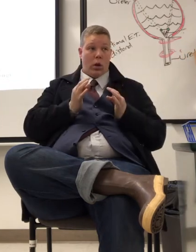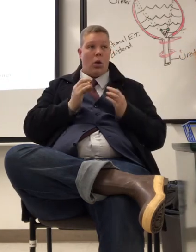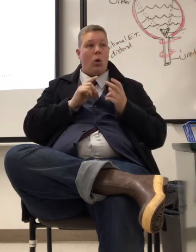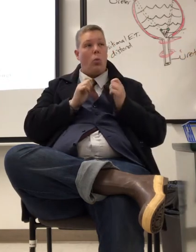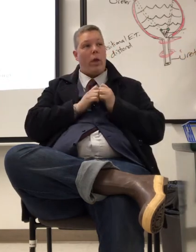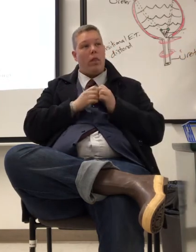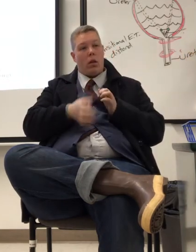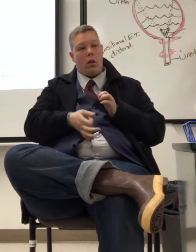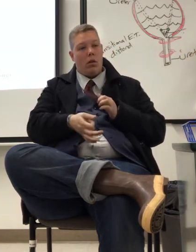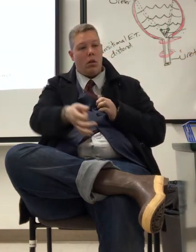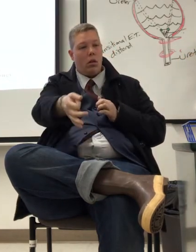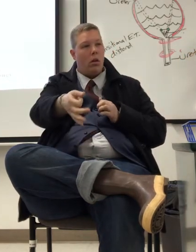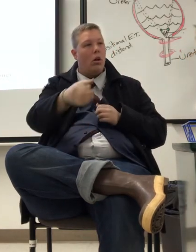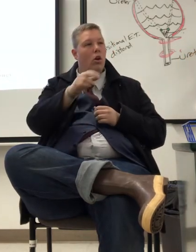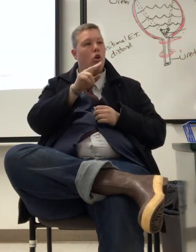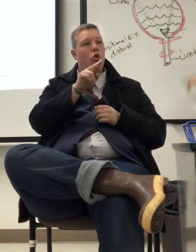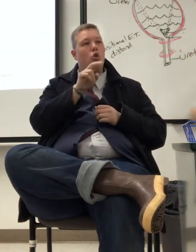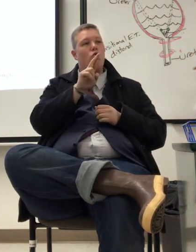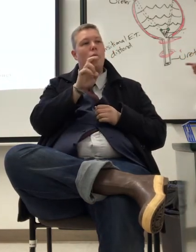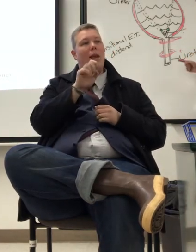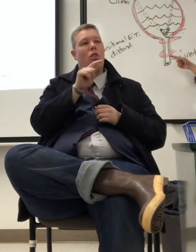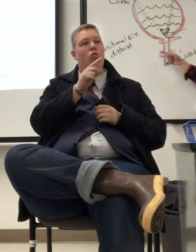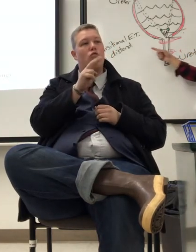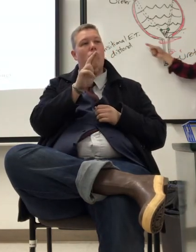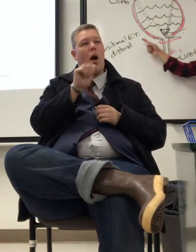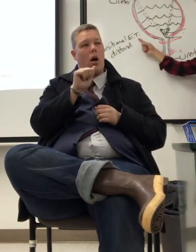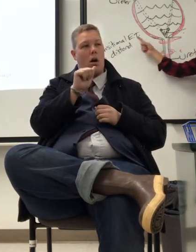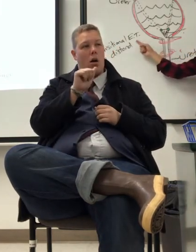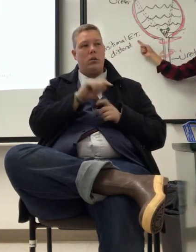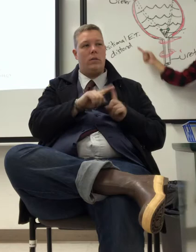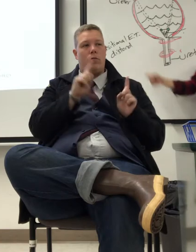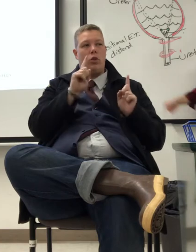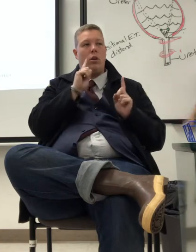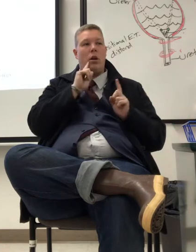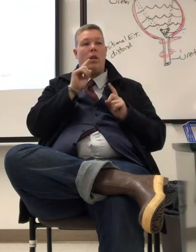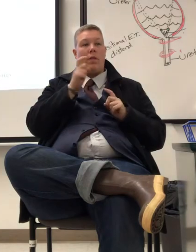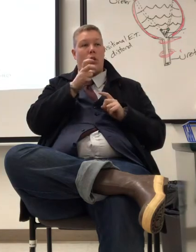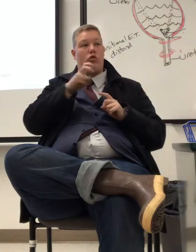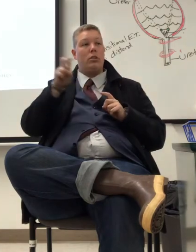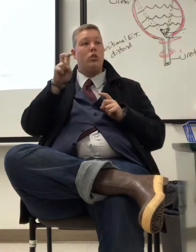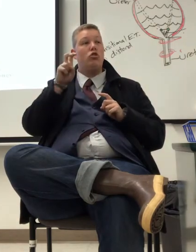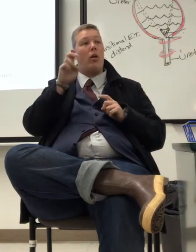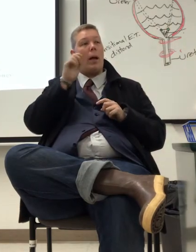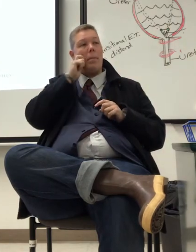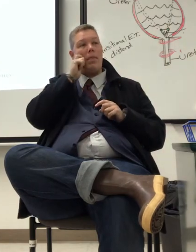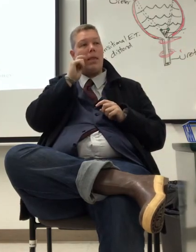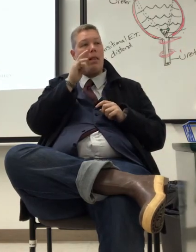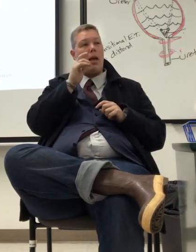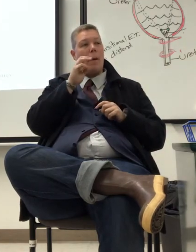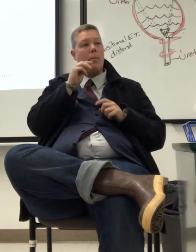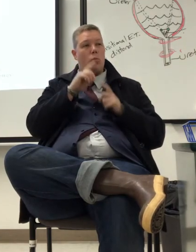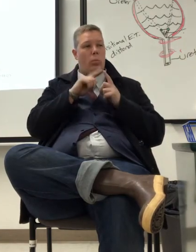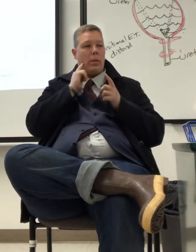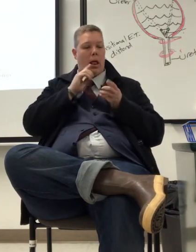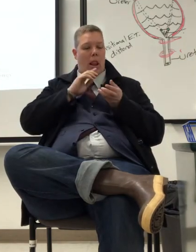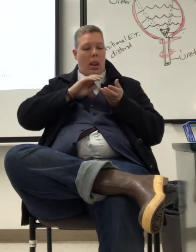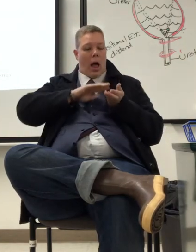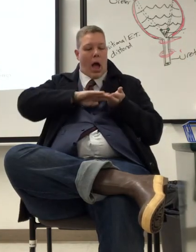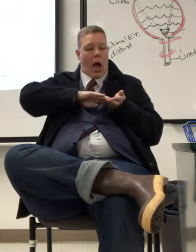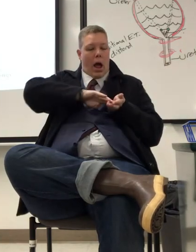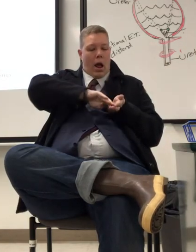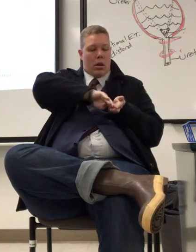urethra. And that the transitional epithelium, it lines most of the urinary tract,